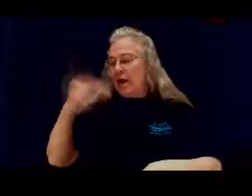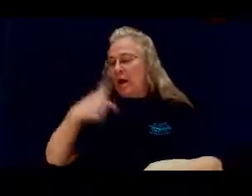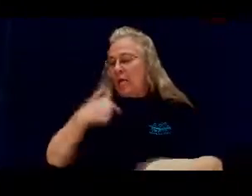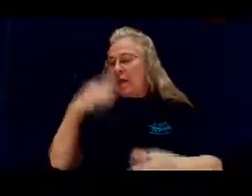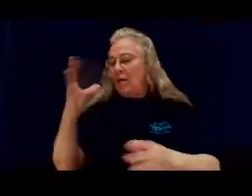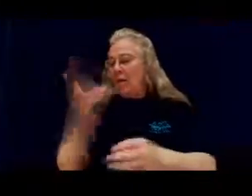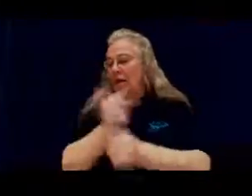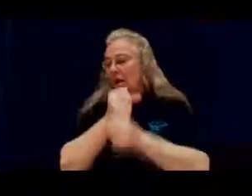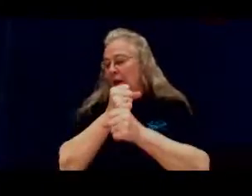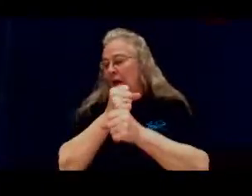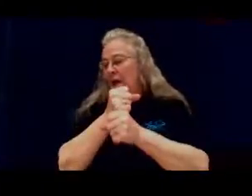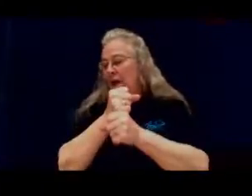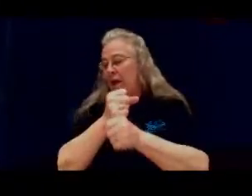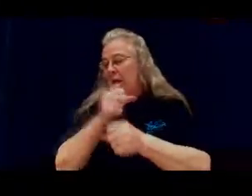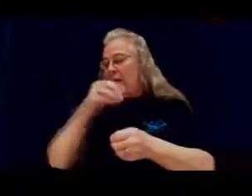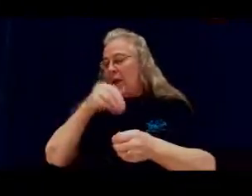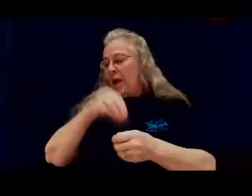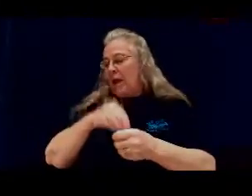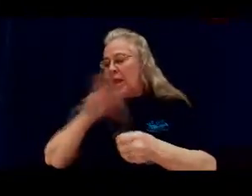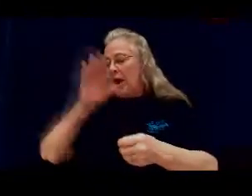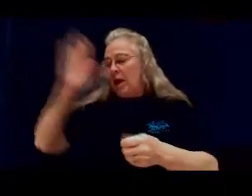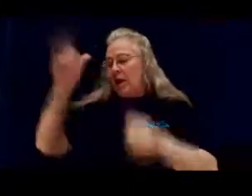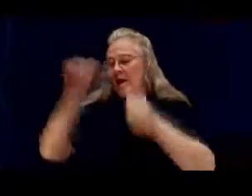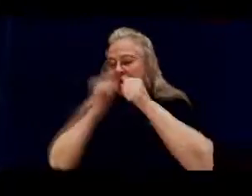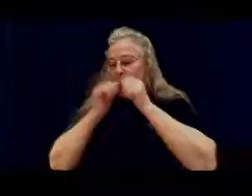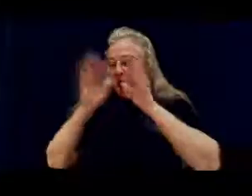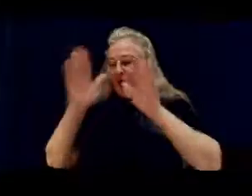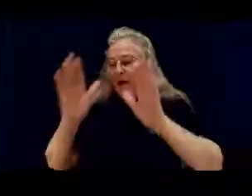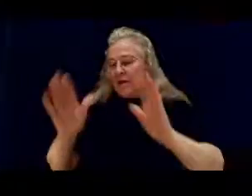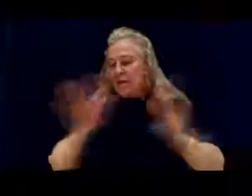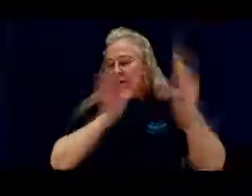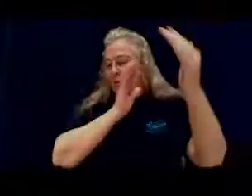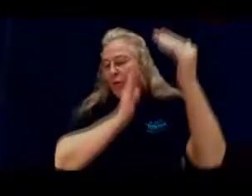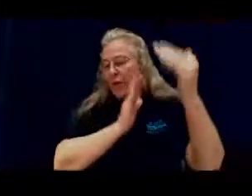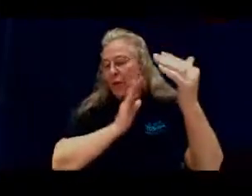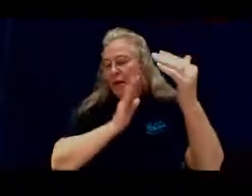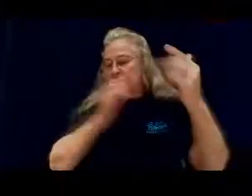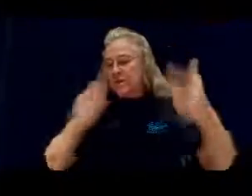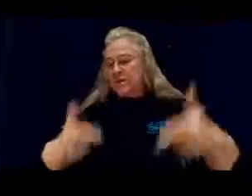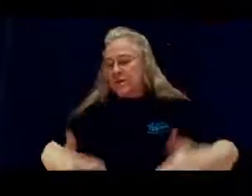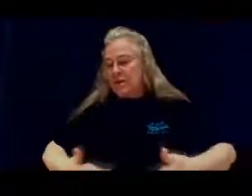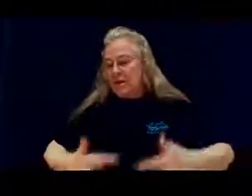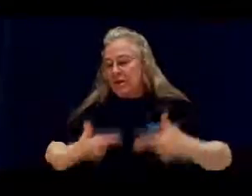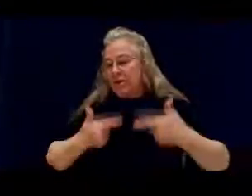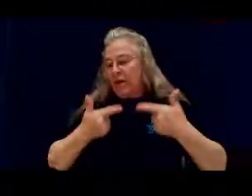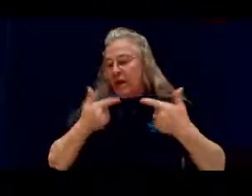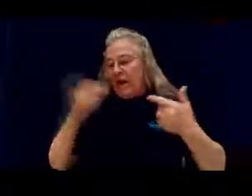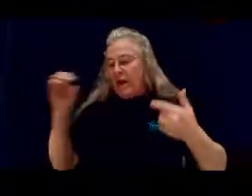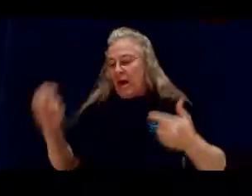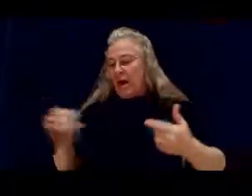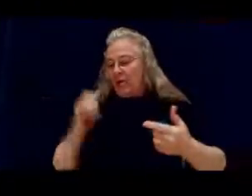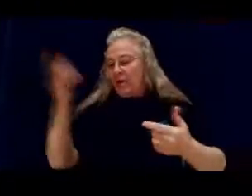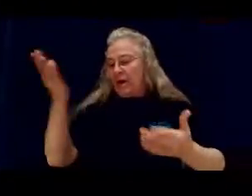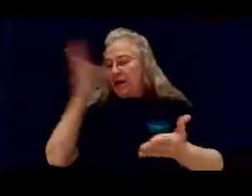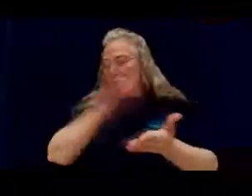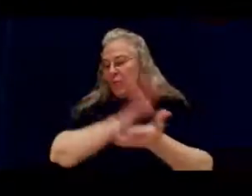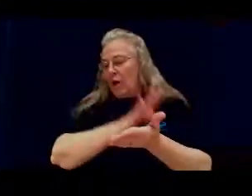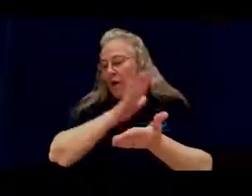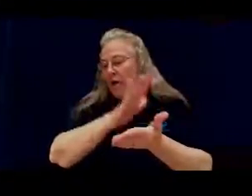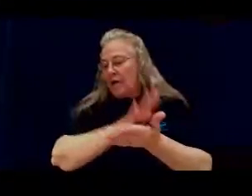him I'll cling. In his blessed presence live, ever his